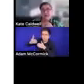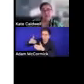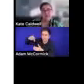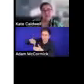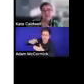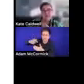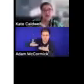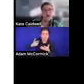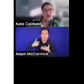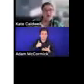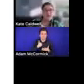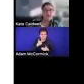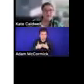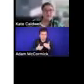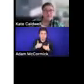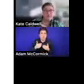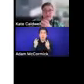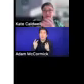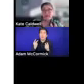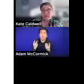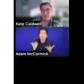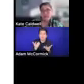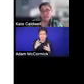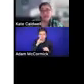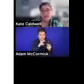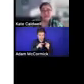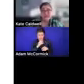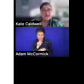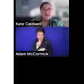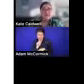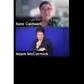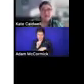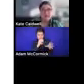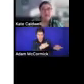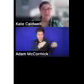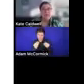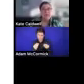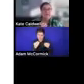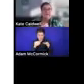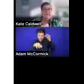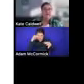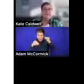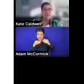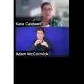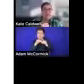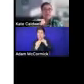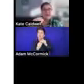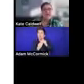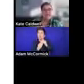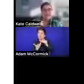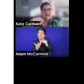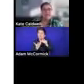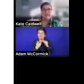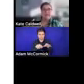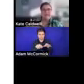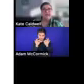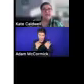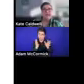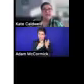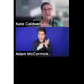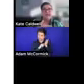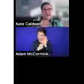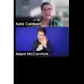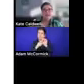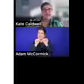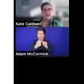lived experiences of the people that we're trying to count, right? Because, you know, data at the end of the day